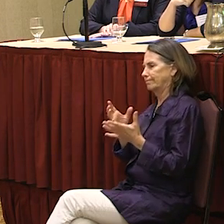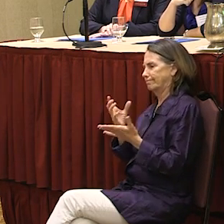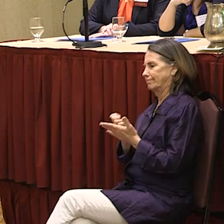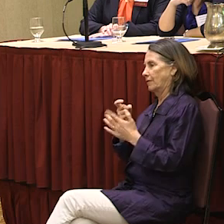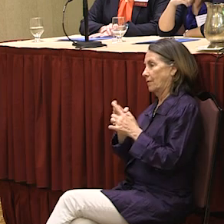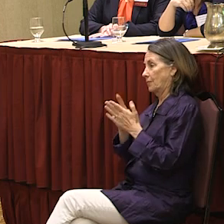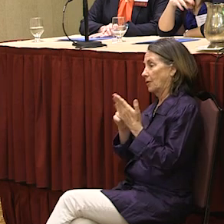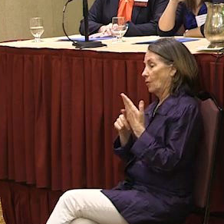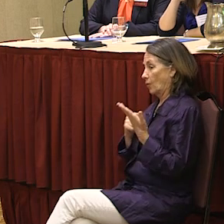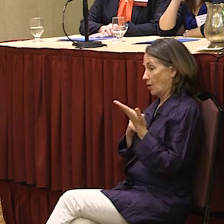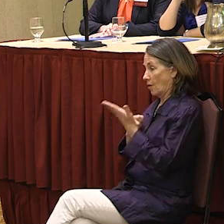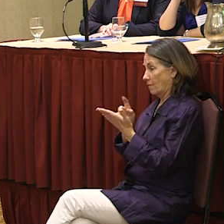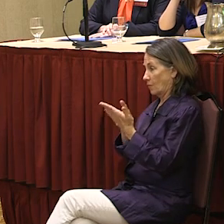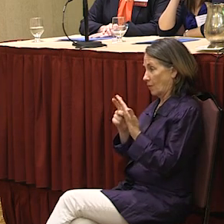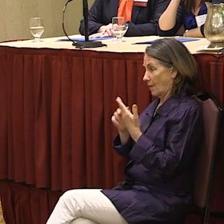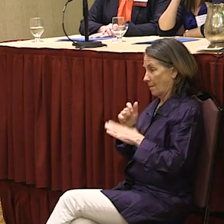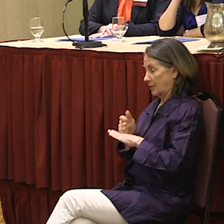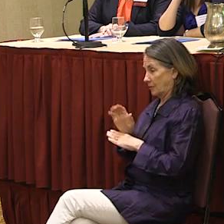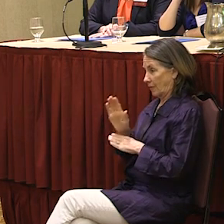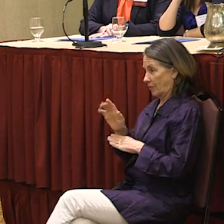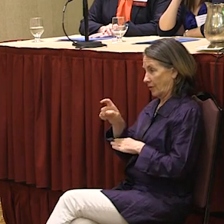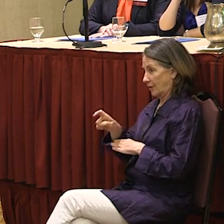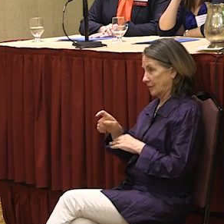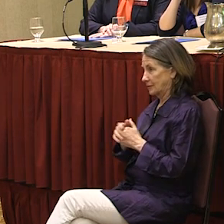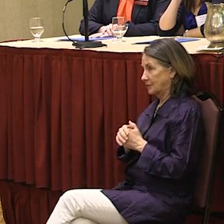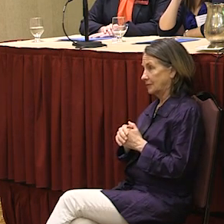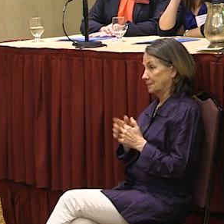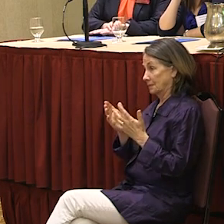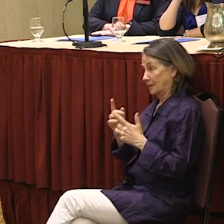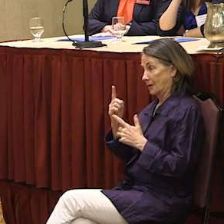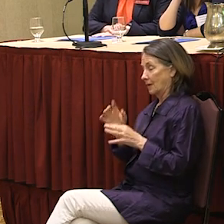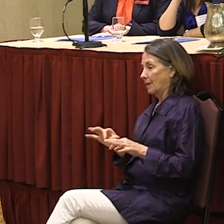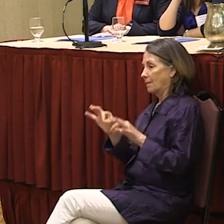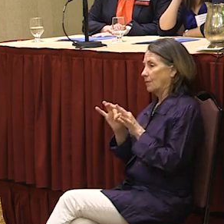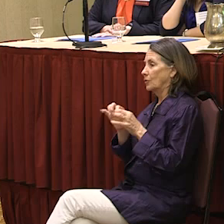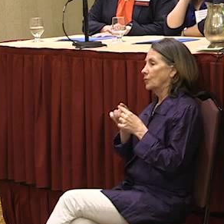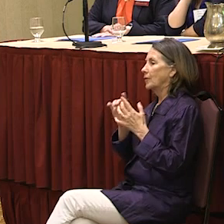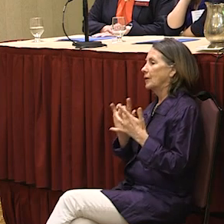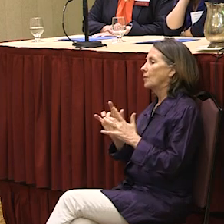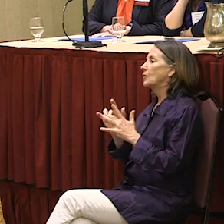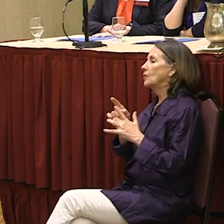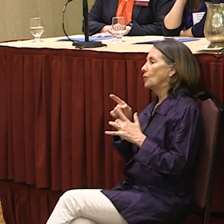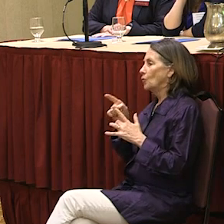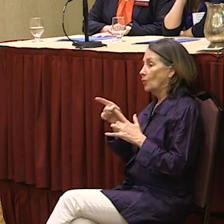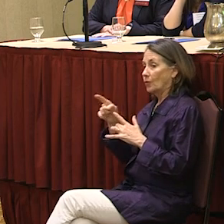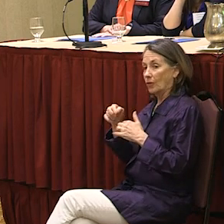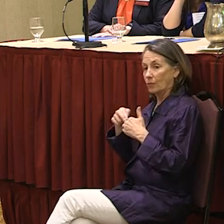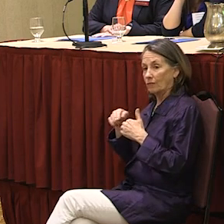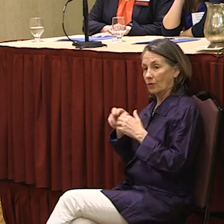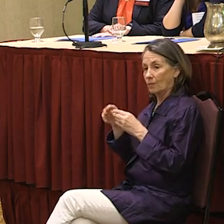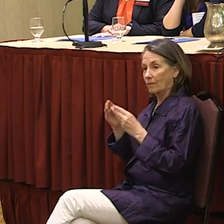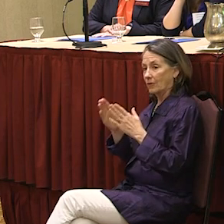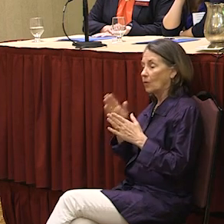then offer a program based on their needs. And then one very important key to this network is that you, as the referring